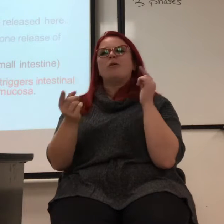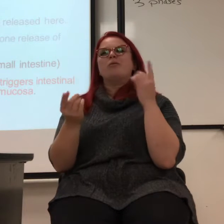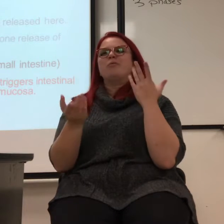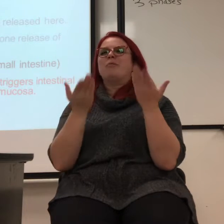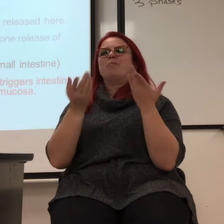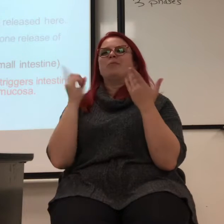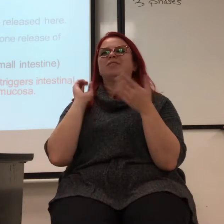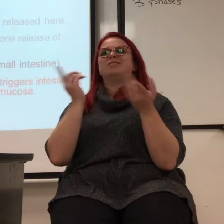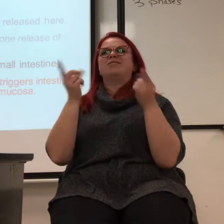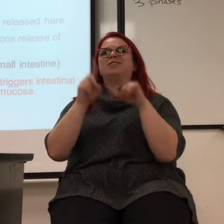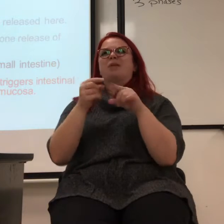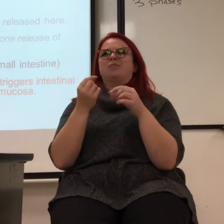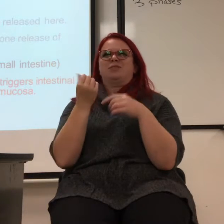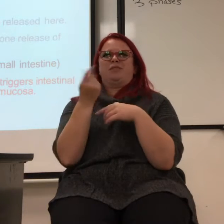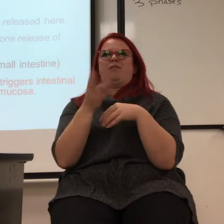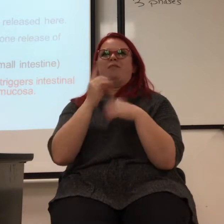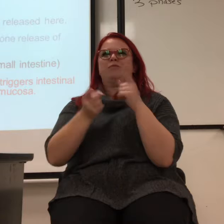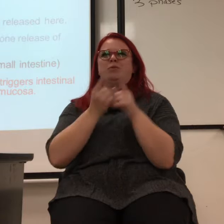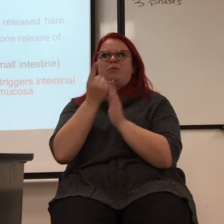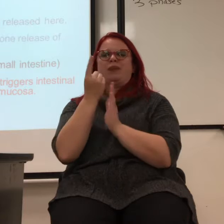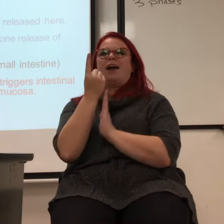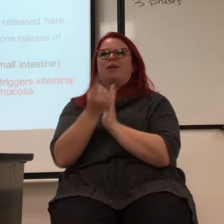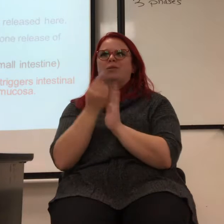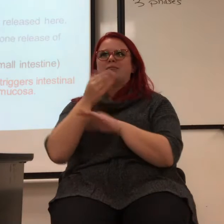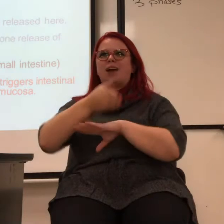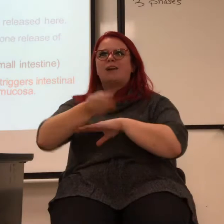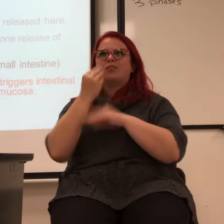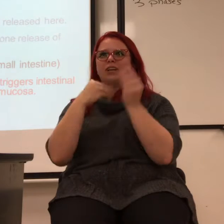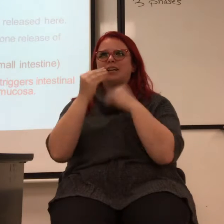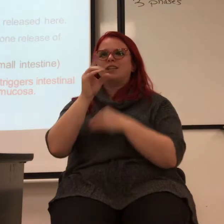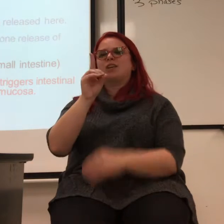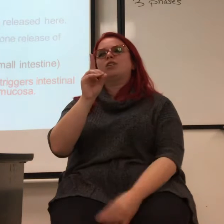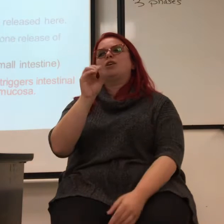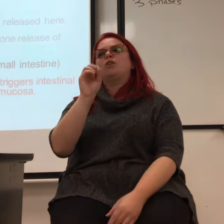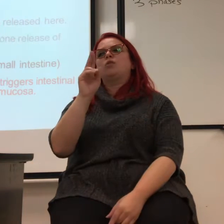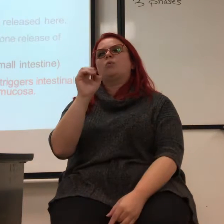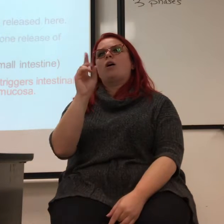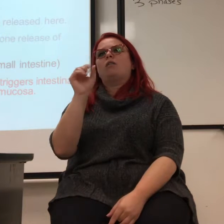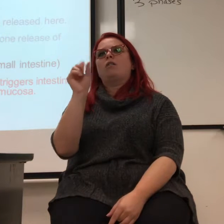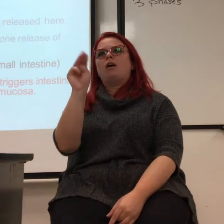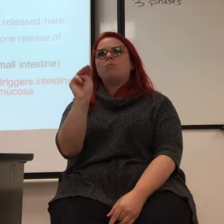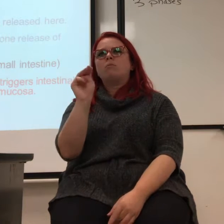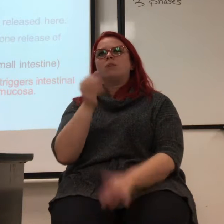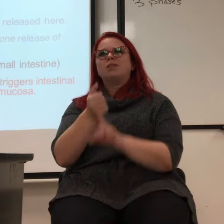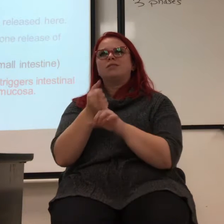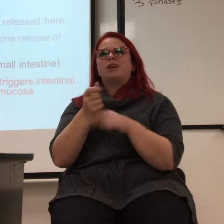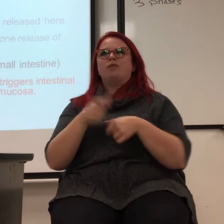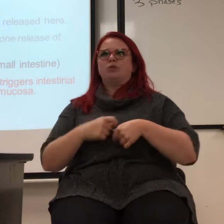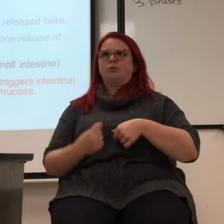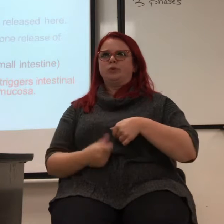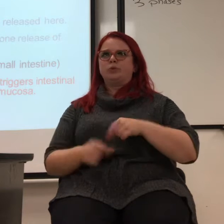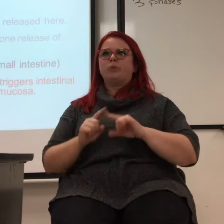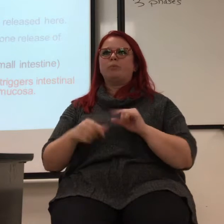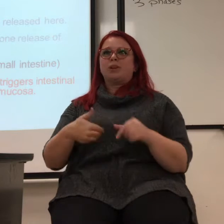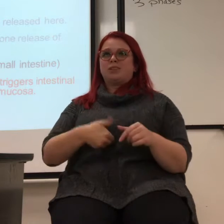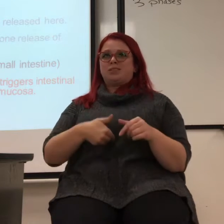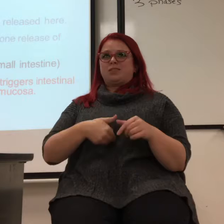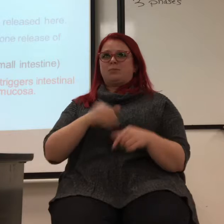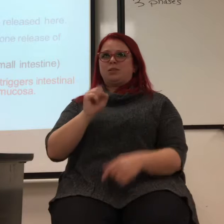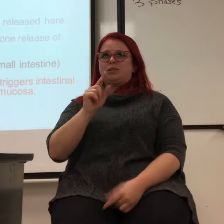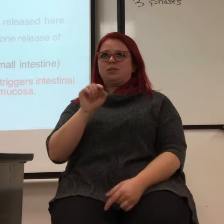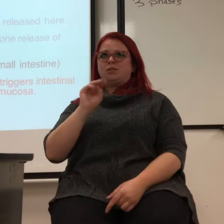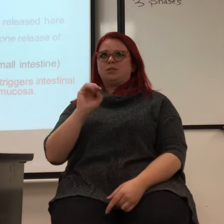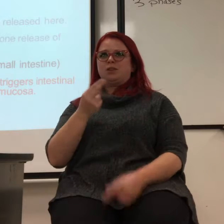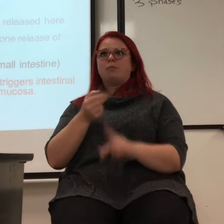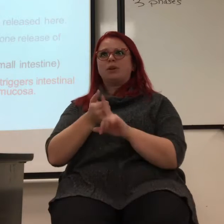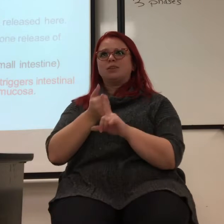Because remember, the duodenum is a small tube. The stomach is a big sac. So the stomach slowly empties.